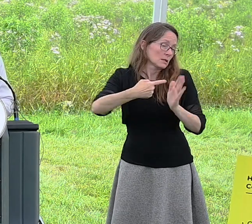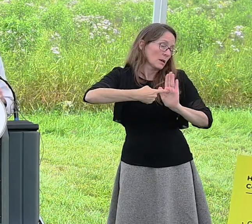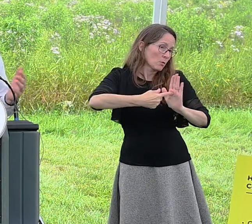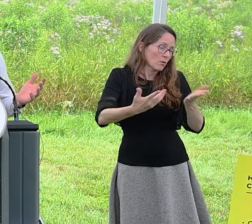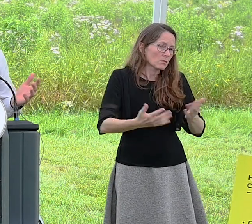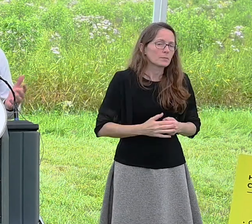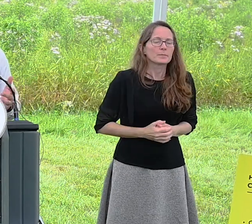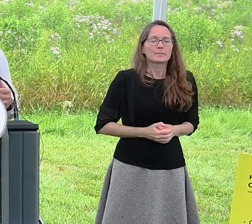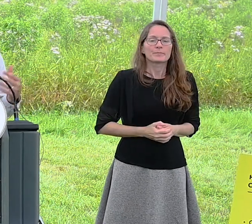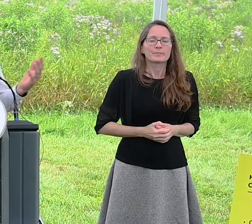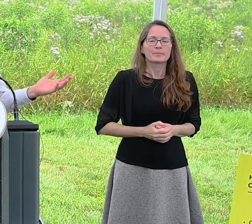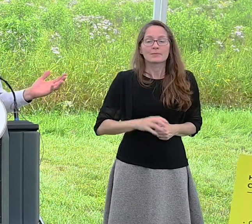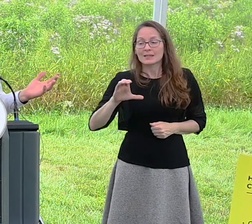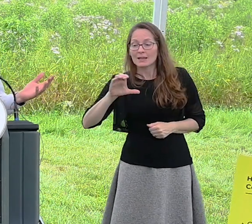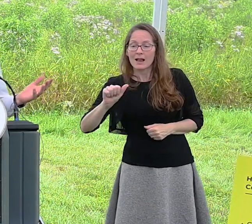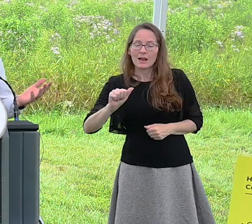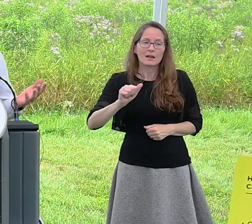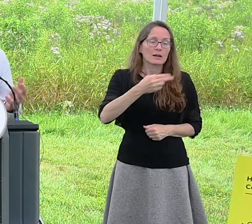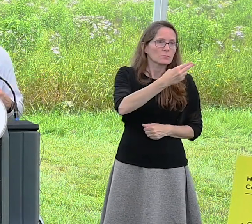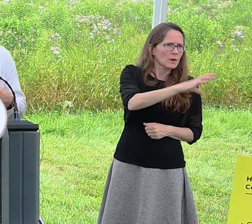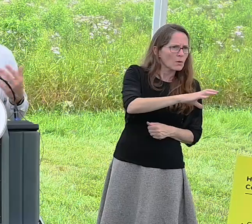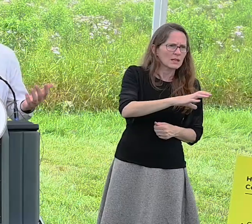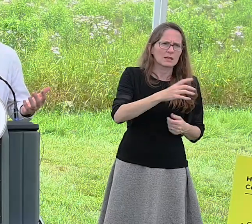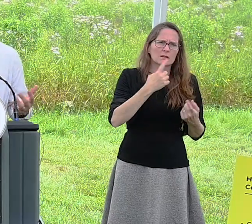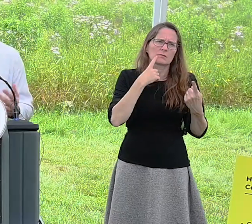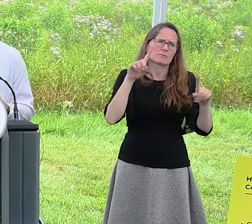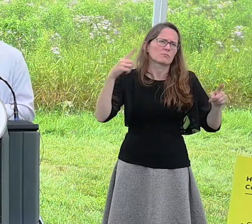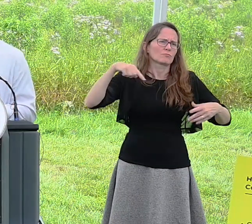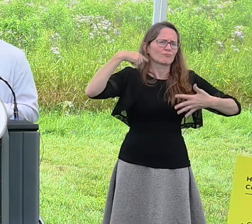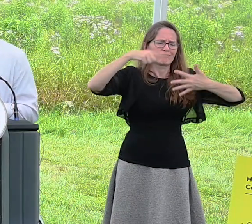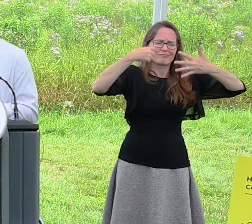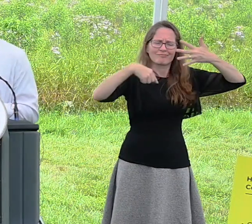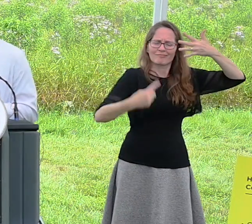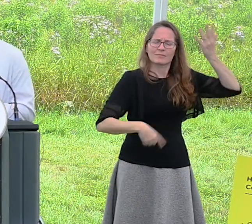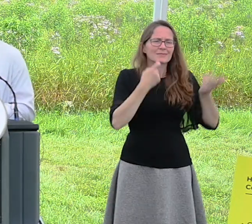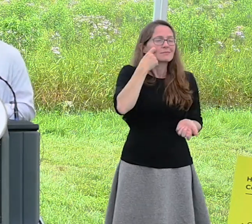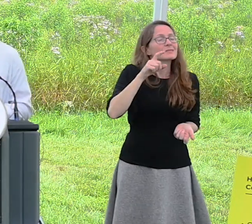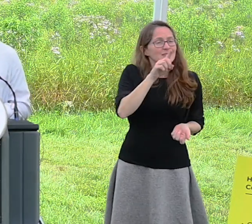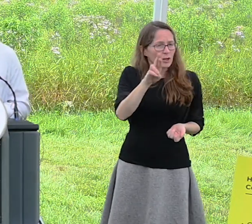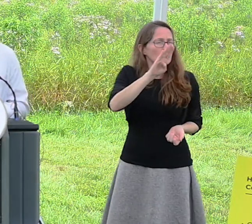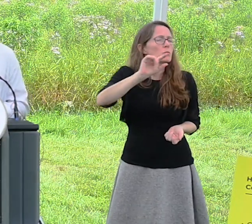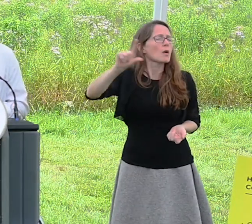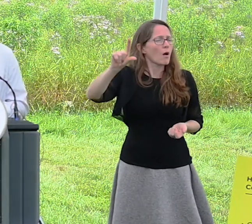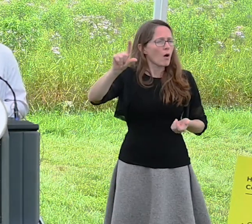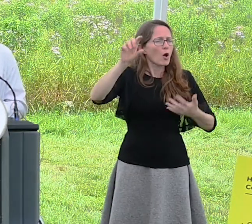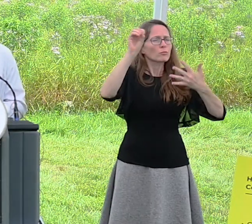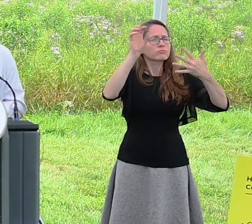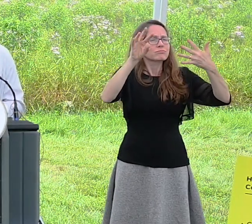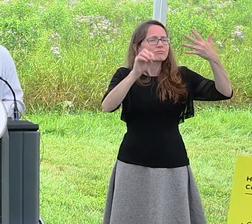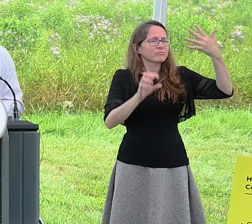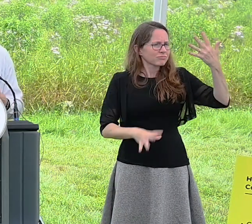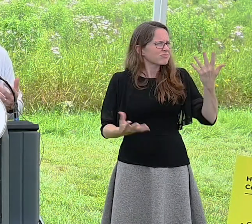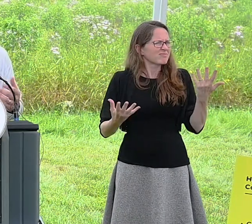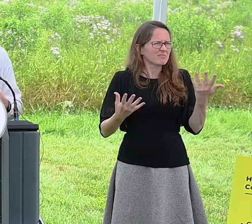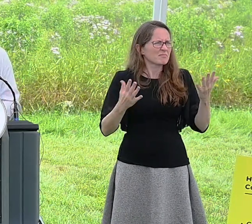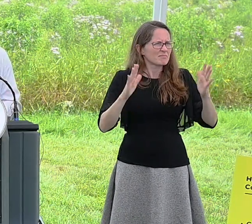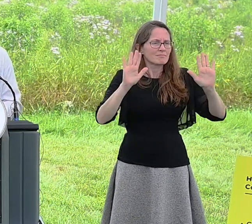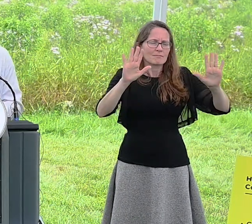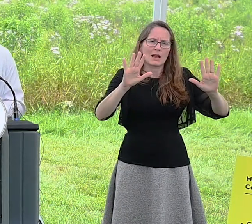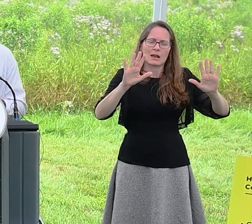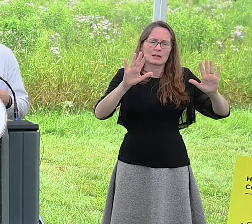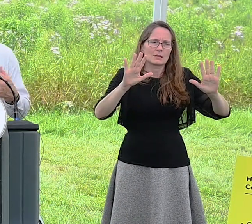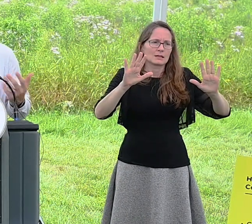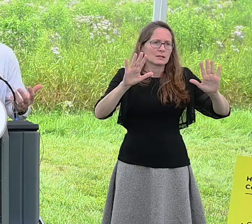County achieved great things. Dr. Ball listed many amazing accomplishments that the Office of Sustainability has achieved for Howard